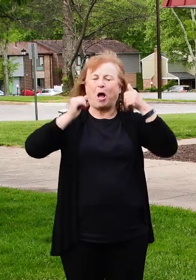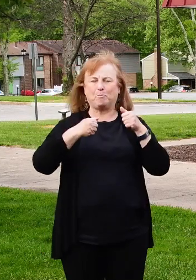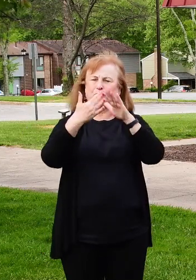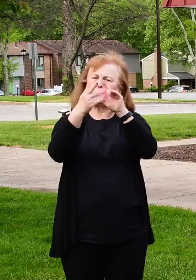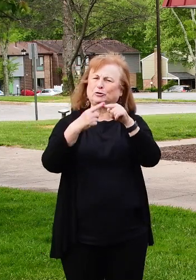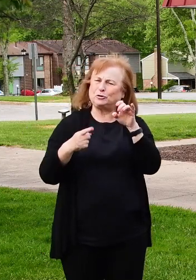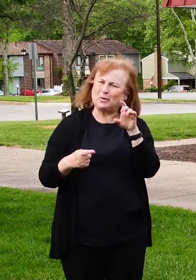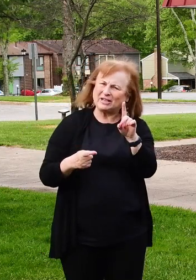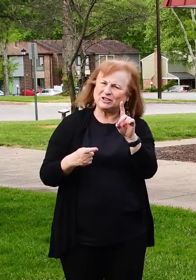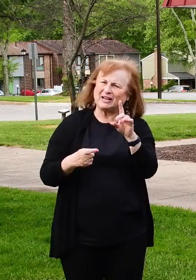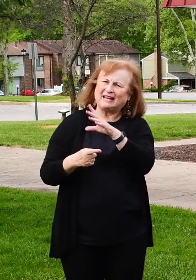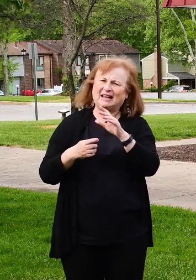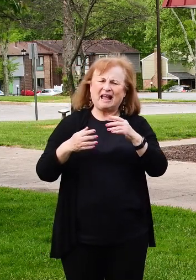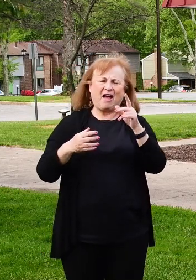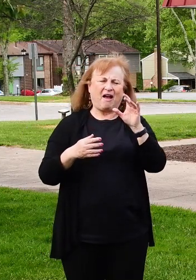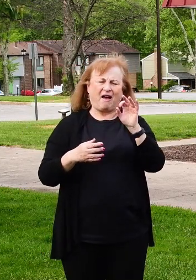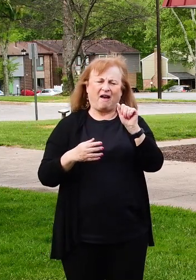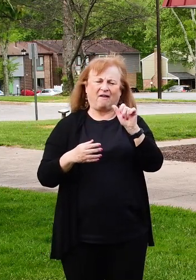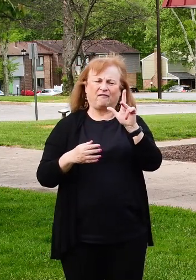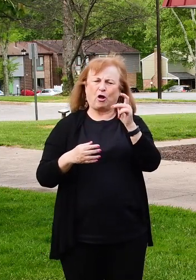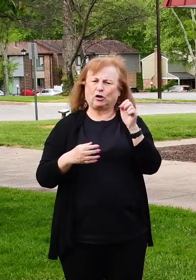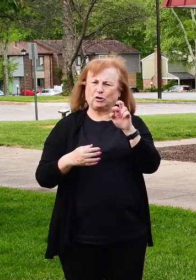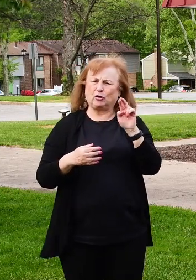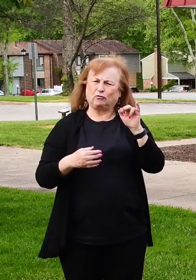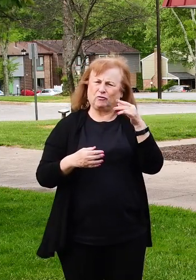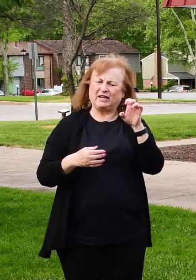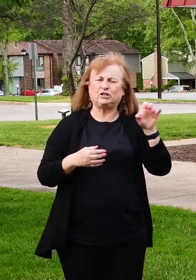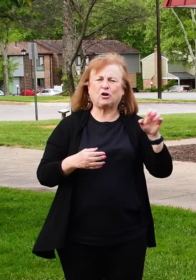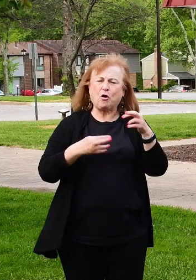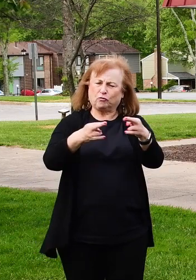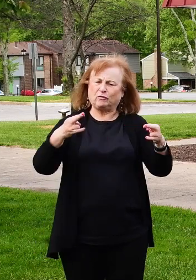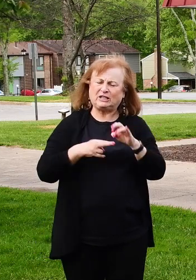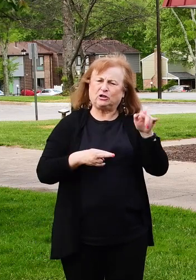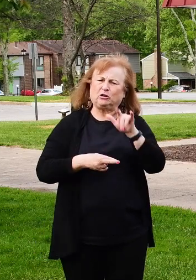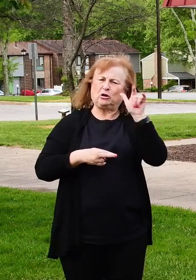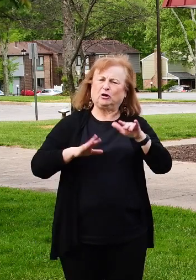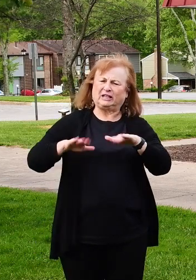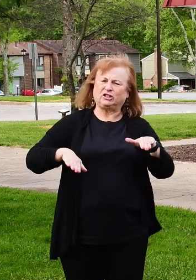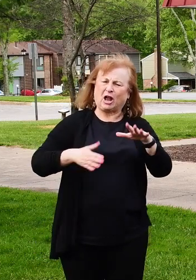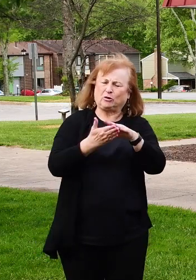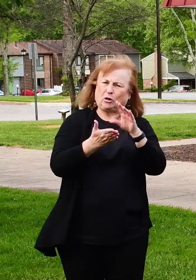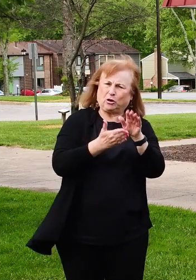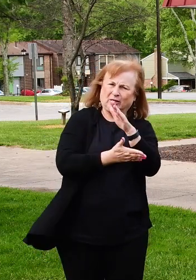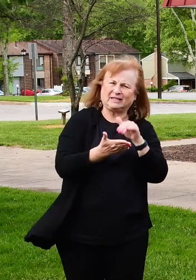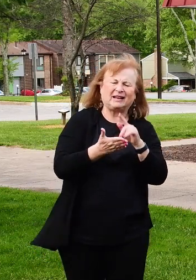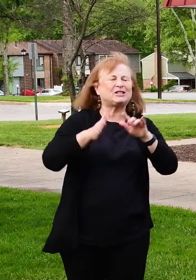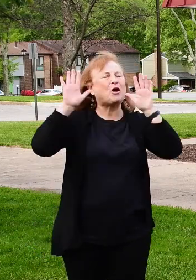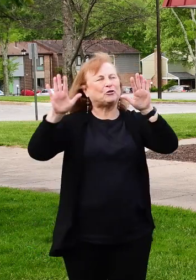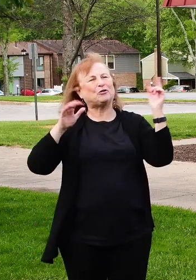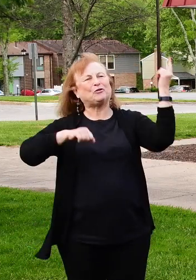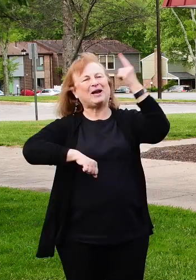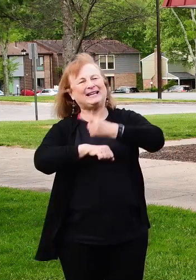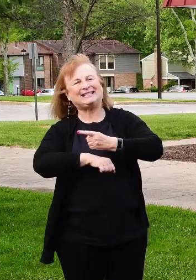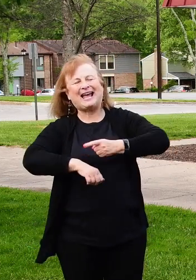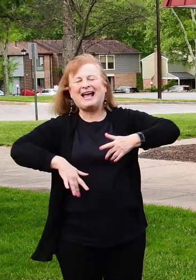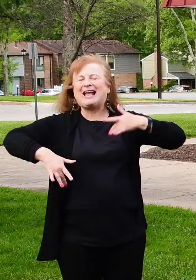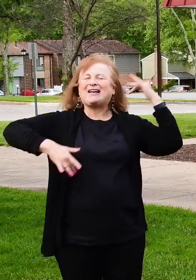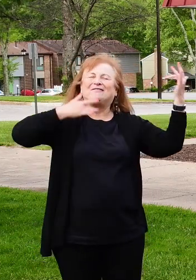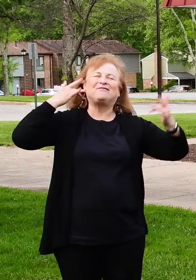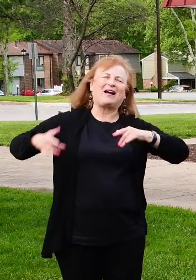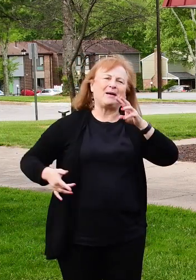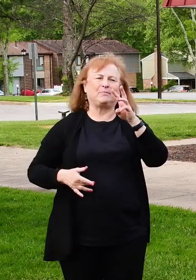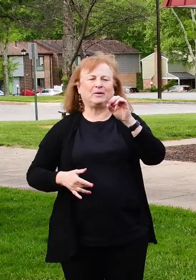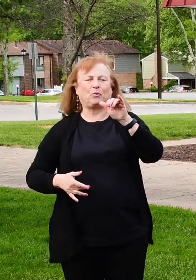approach to educating at the Faulkner Ridge Regional Early Childhood Learning Center. It's a great day in vibrant Wild